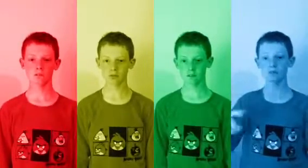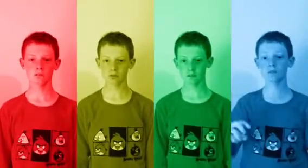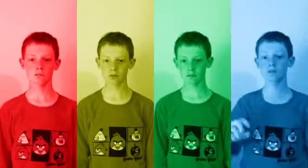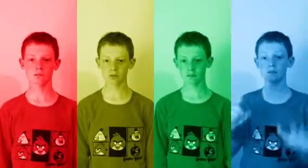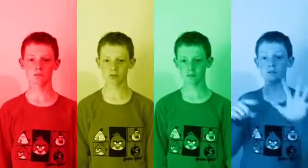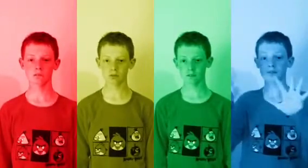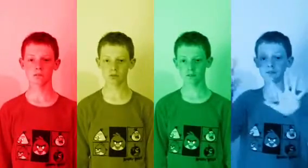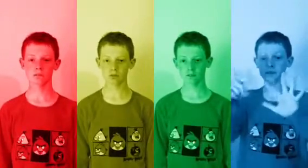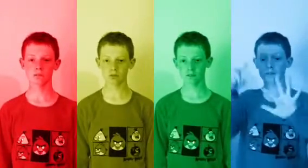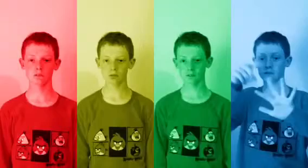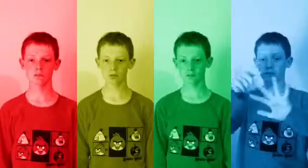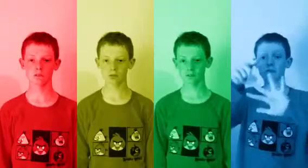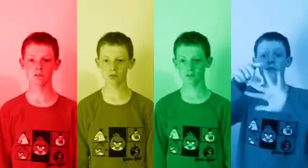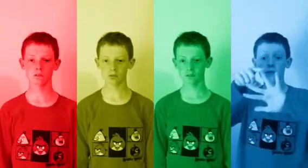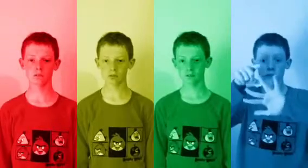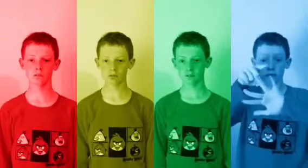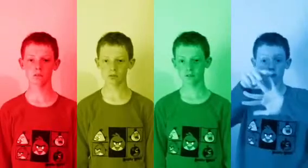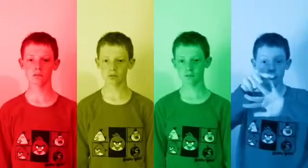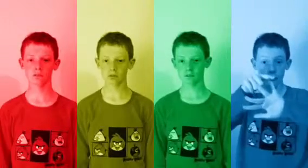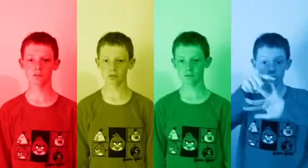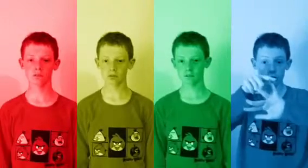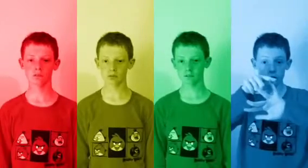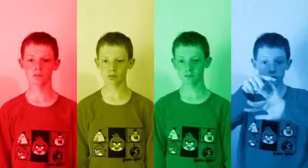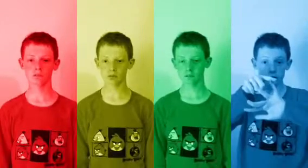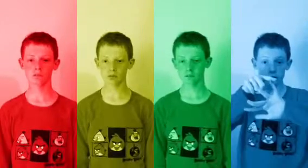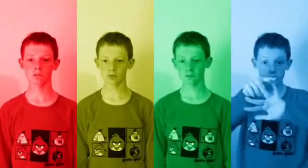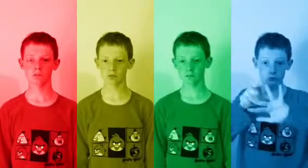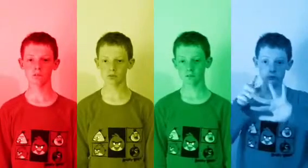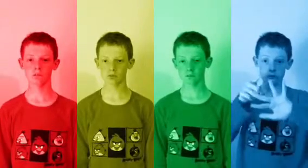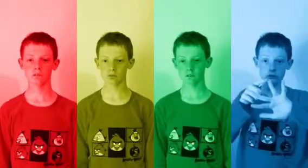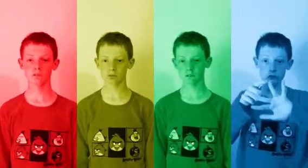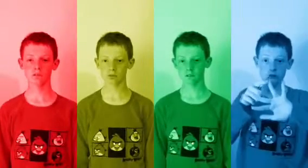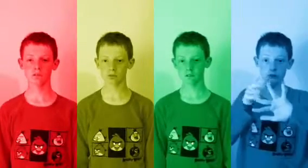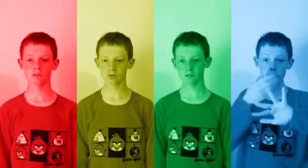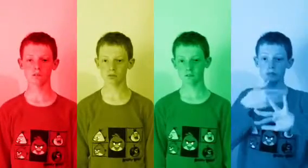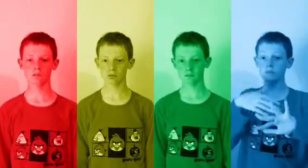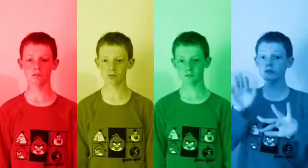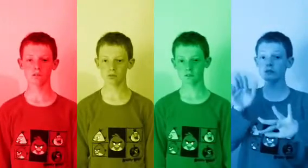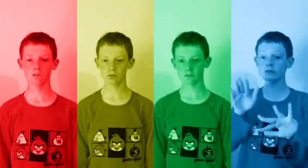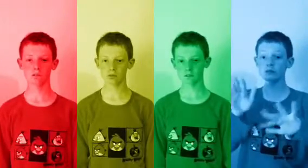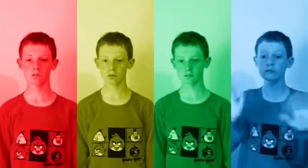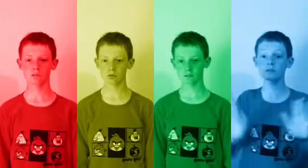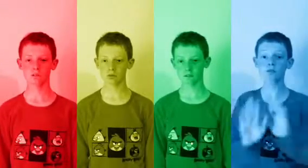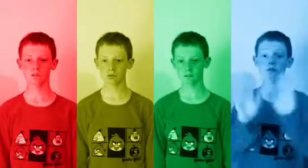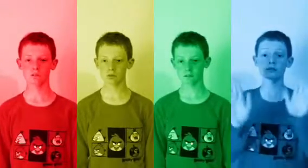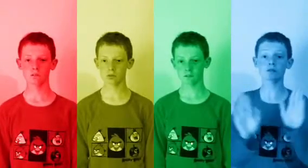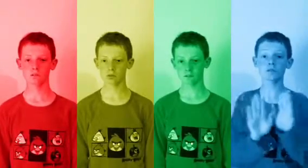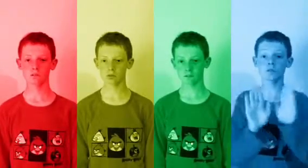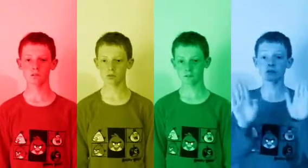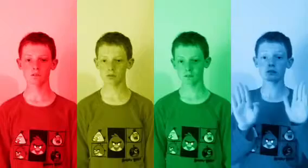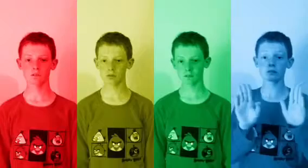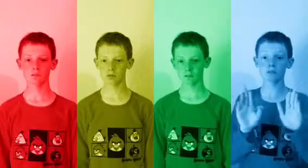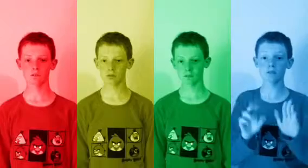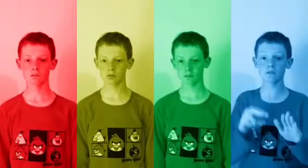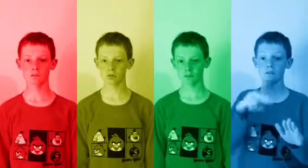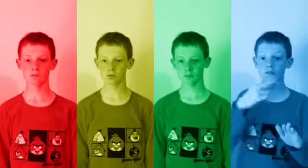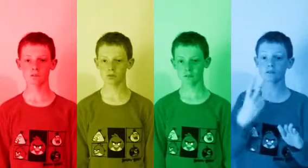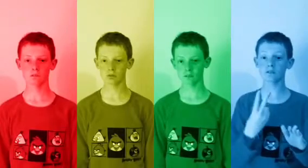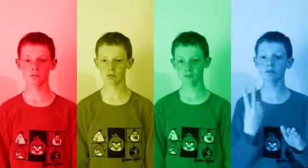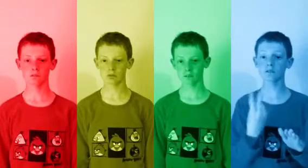the vowels, O-U, O went away on holiday,